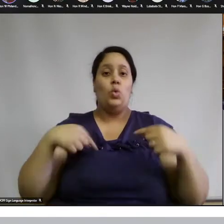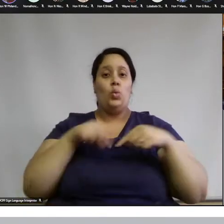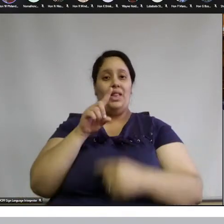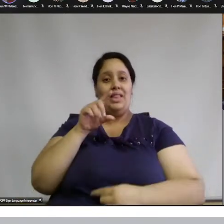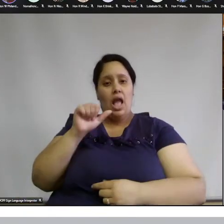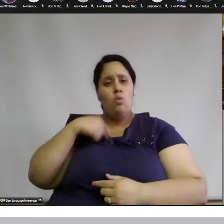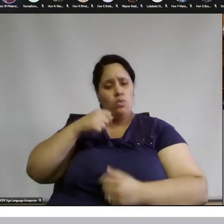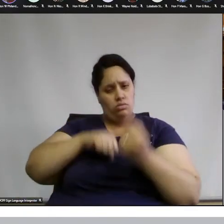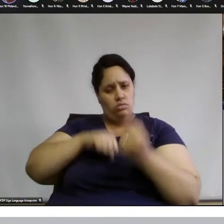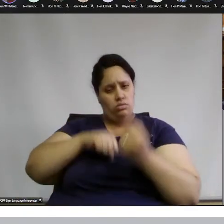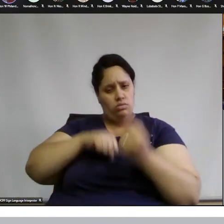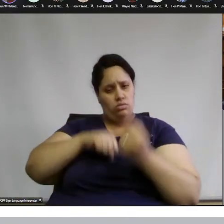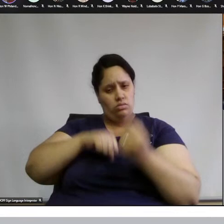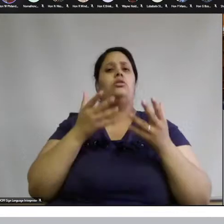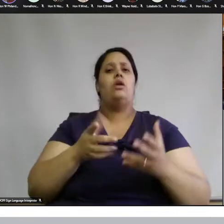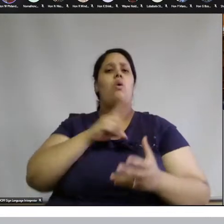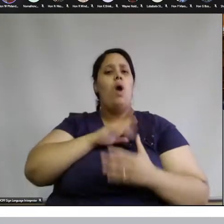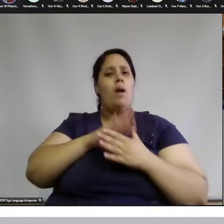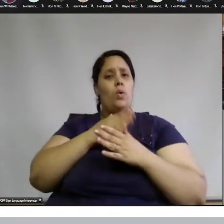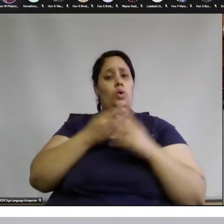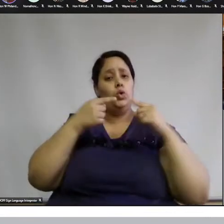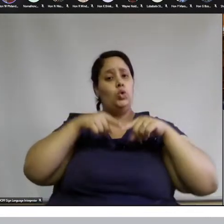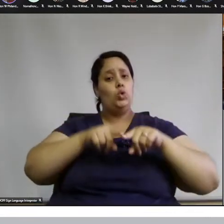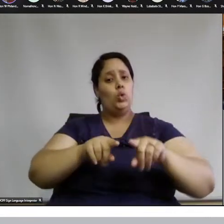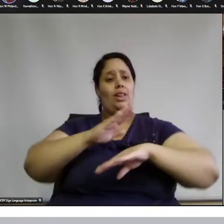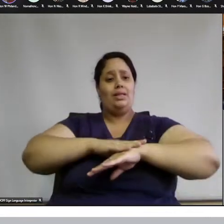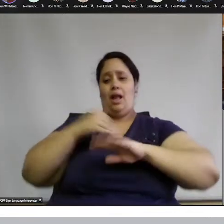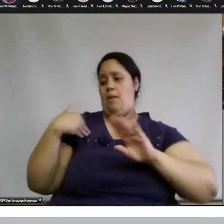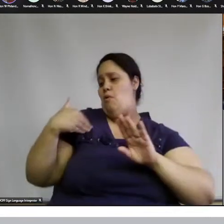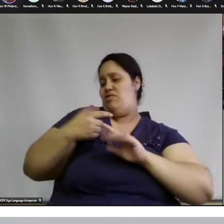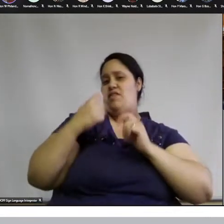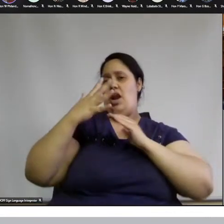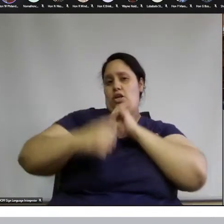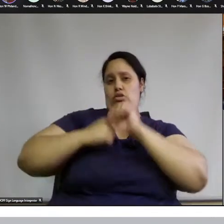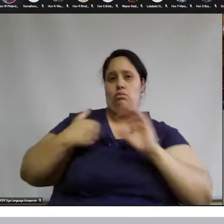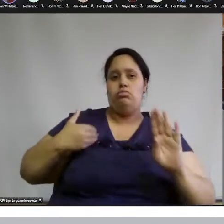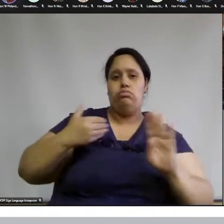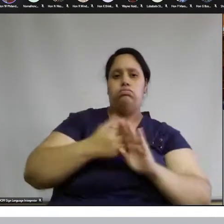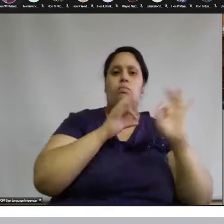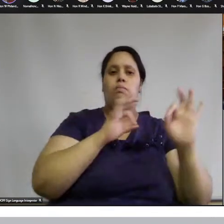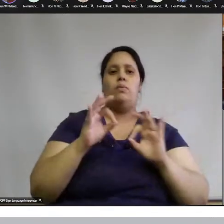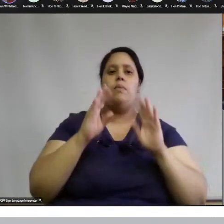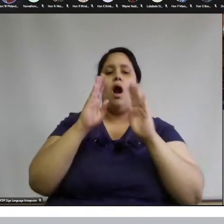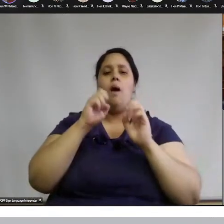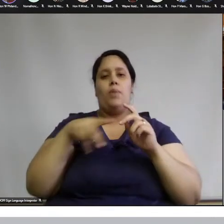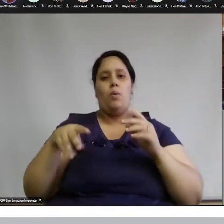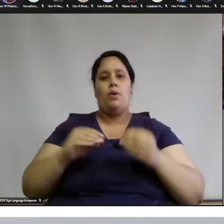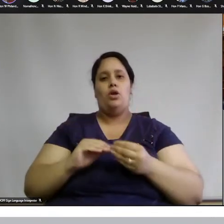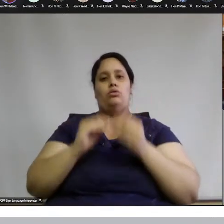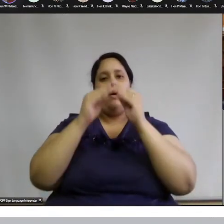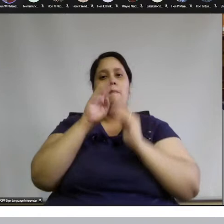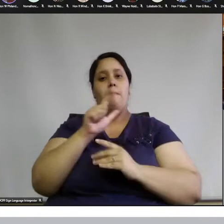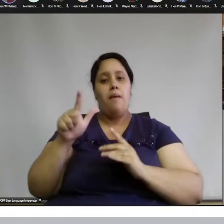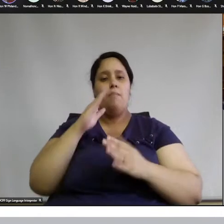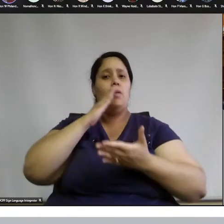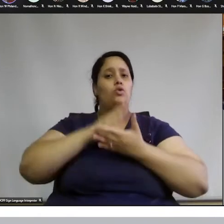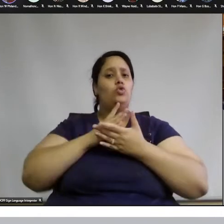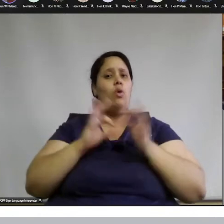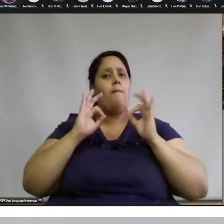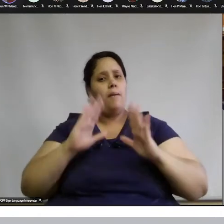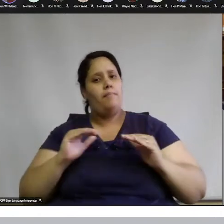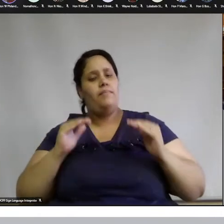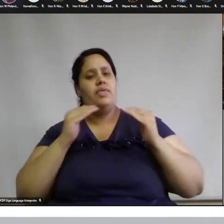we support this budget because during the course of the financial year, the appropriation has ensured above adequate care